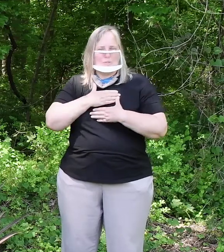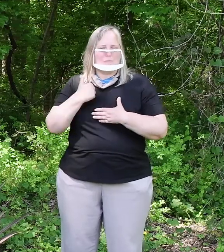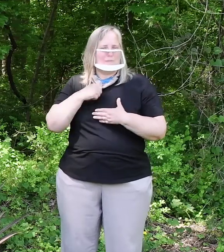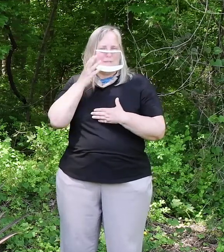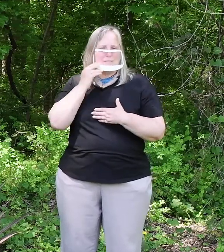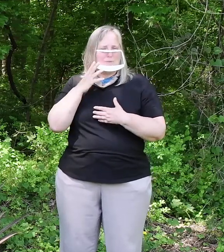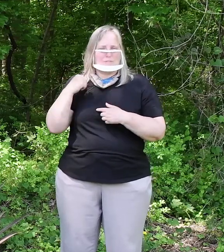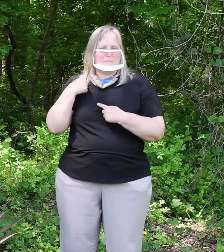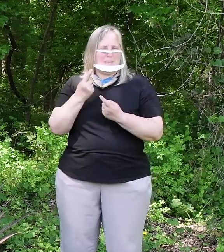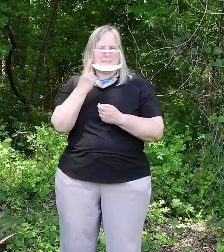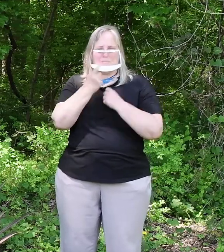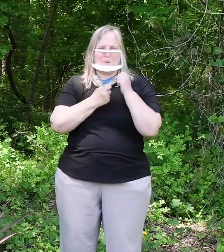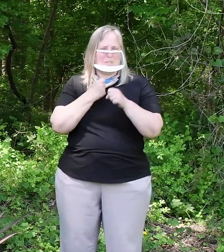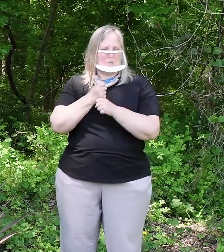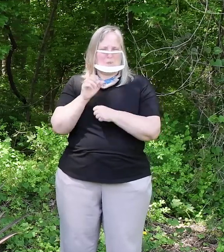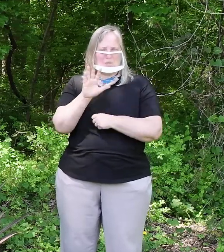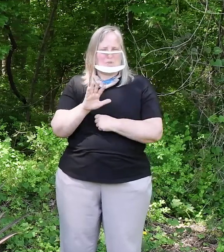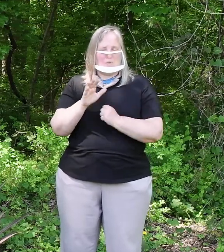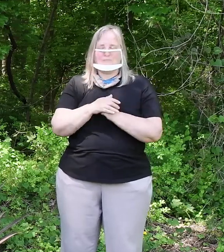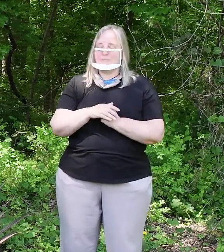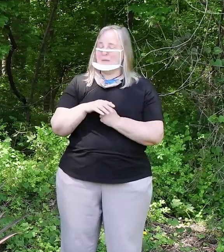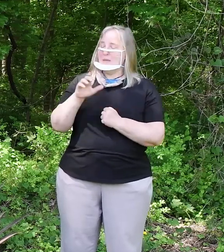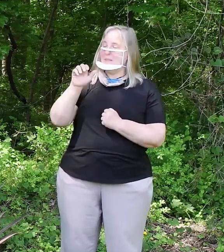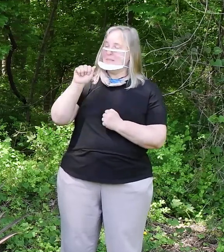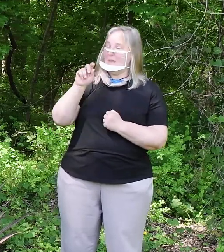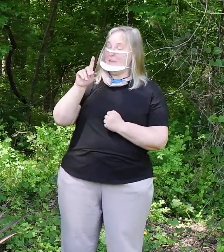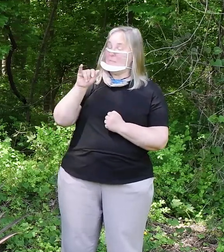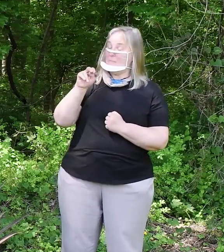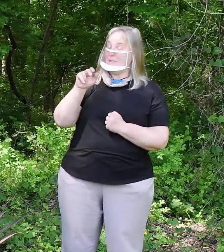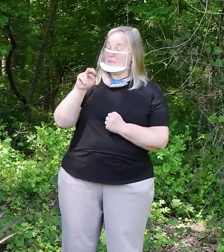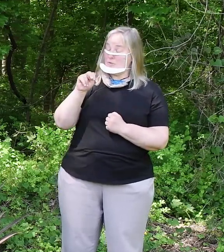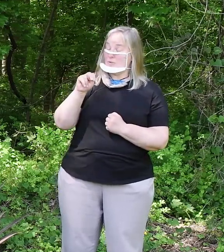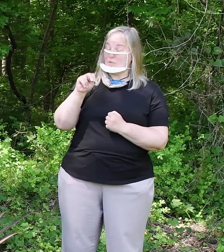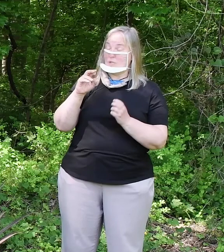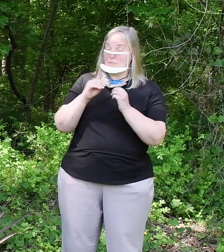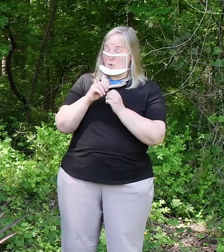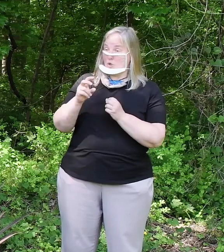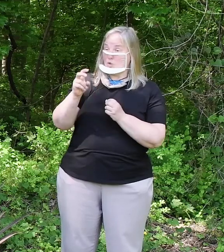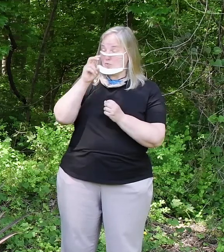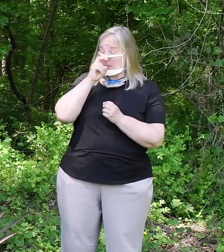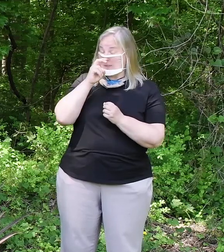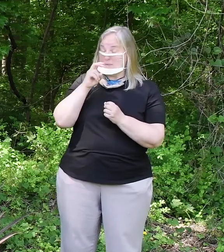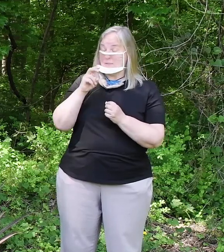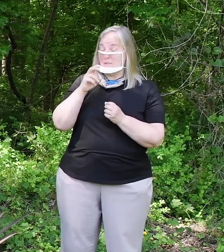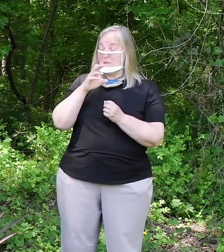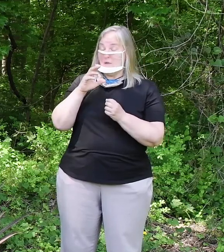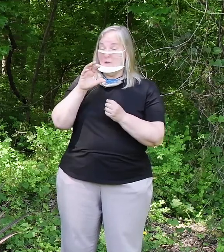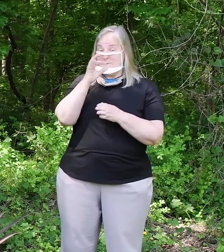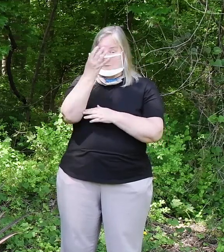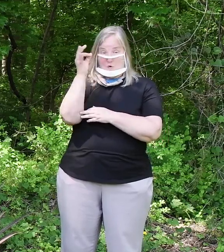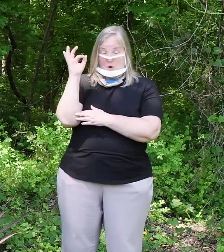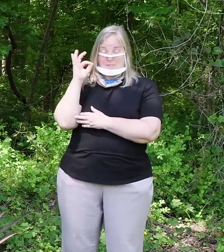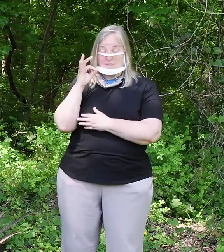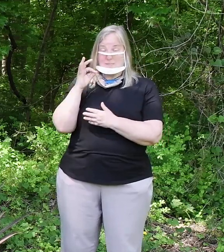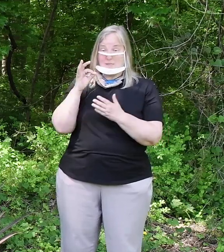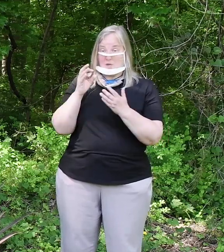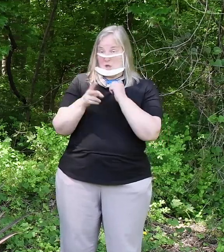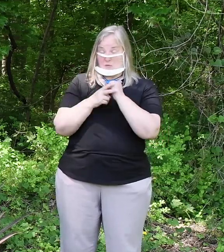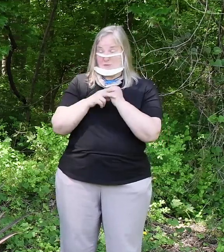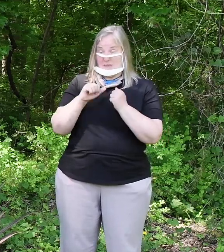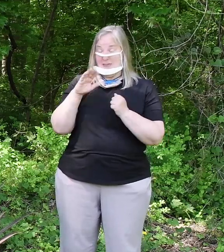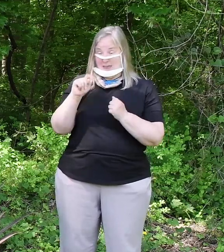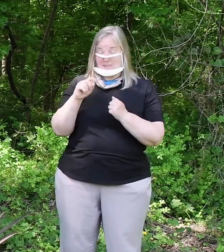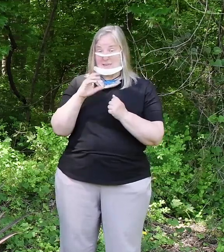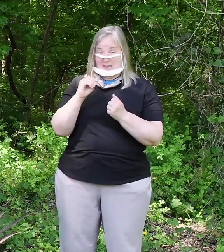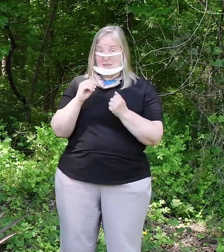so. The administration's more stringent Forest Conservation Act and accompanying manual, both approved